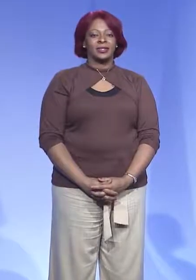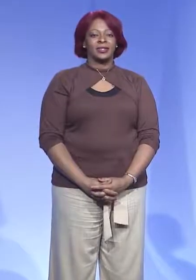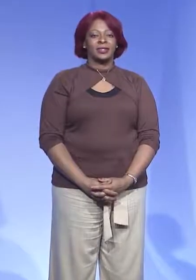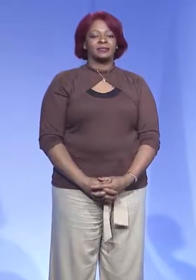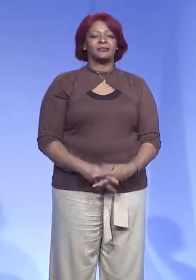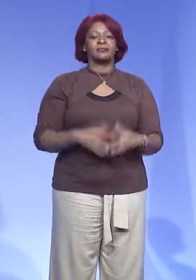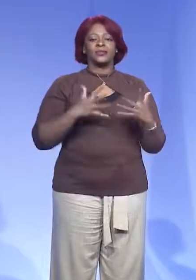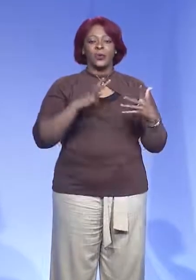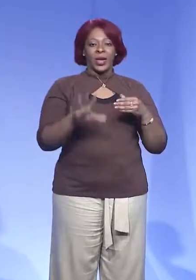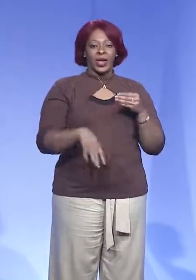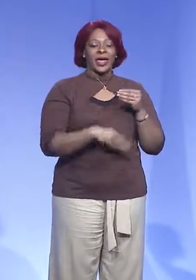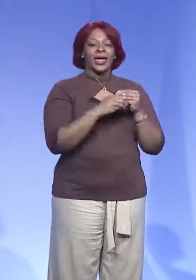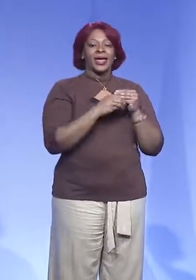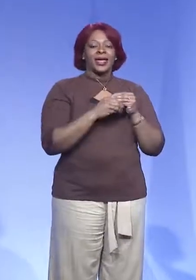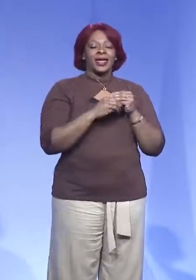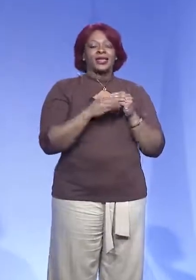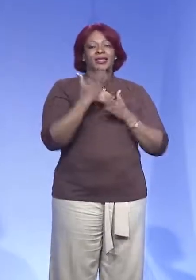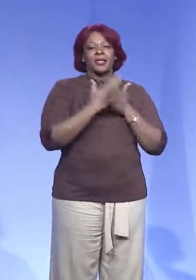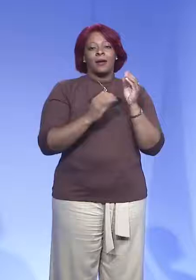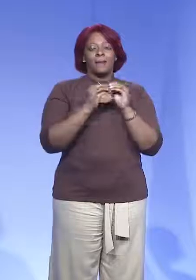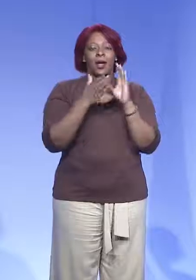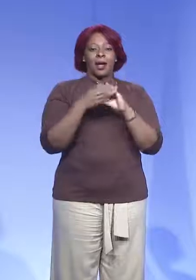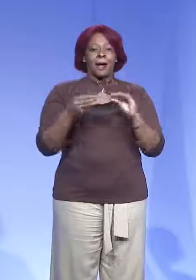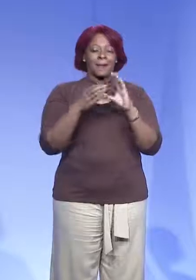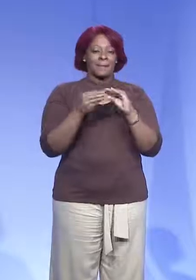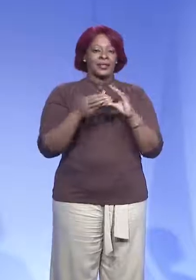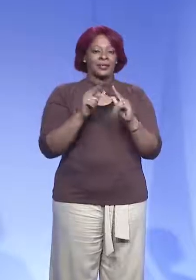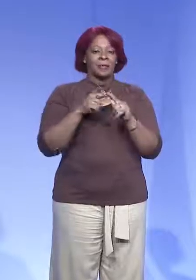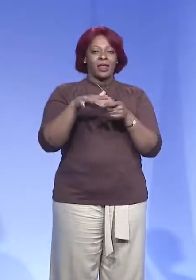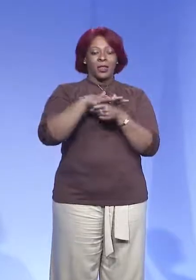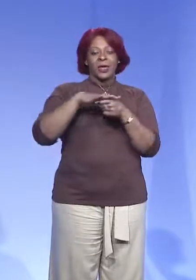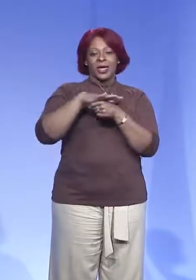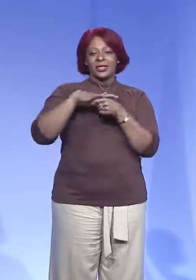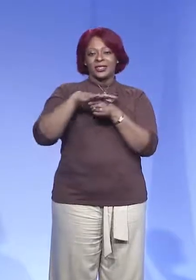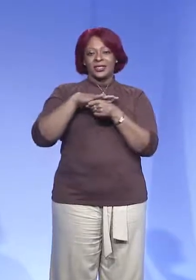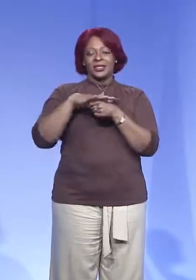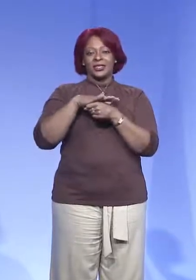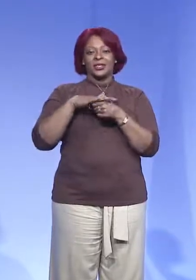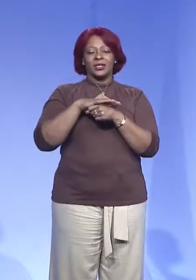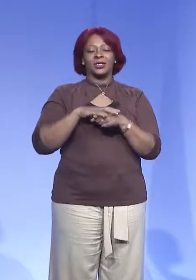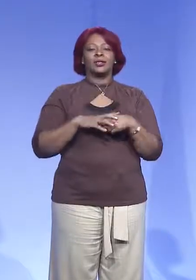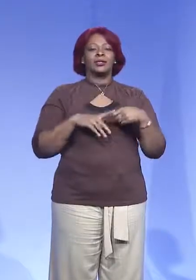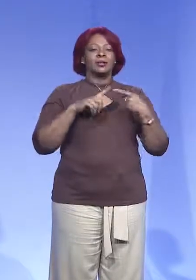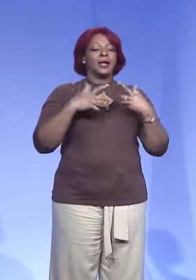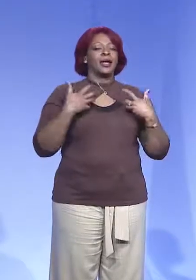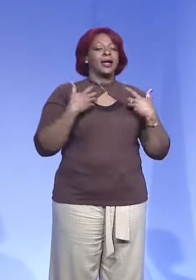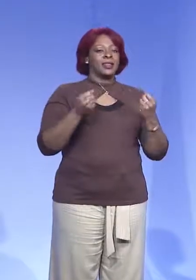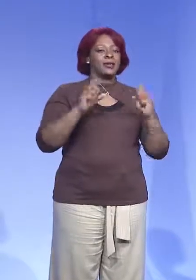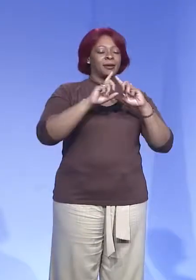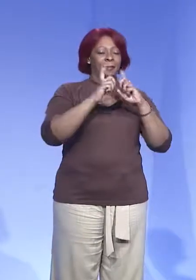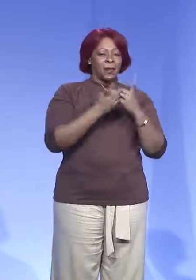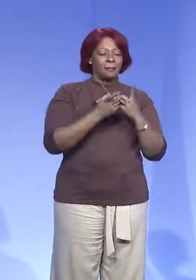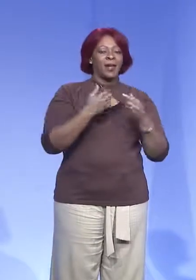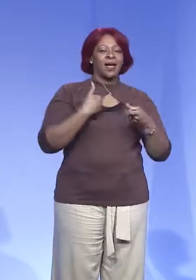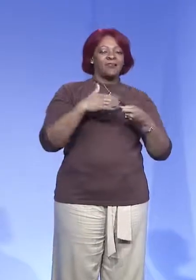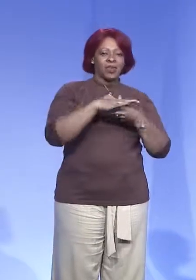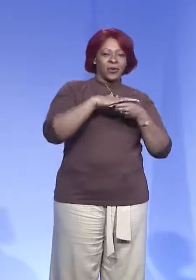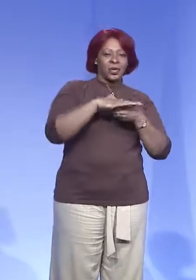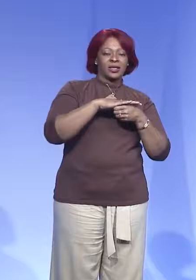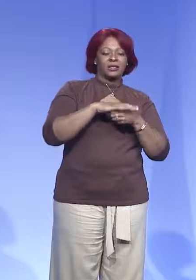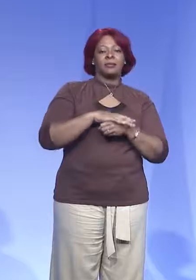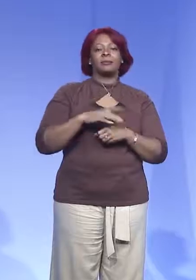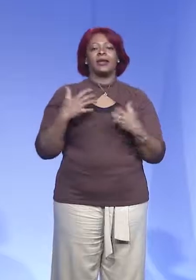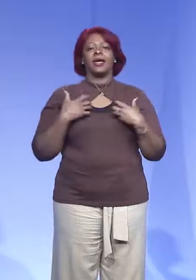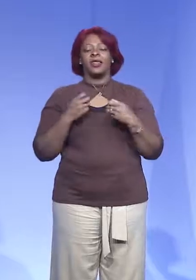I just wanted to add a few comments on locations. One, the health department has locations, but